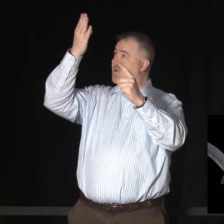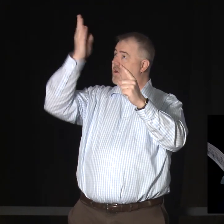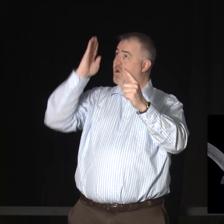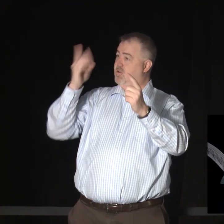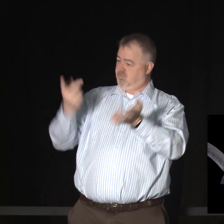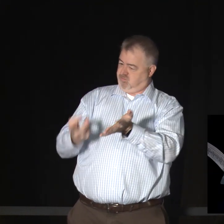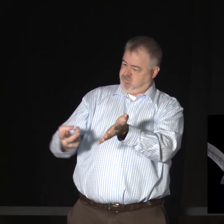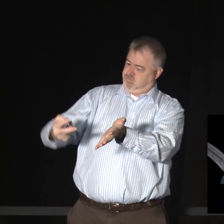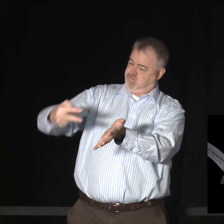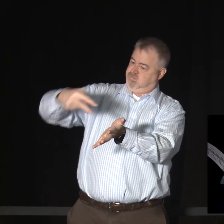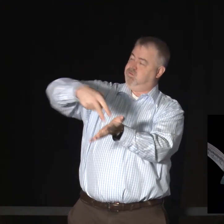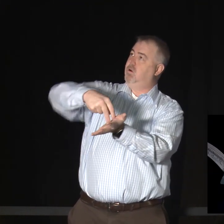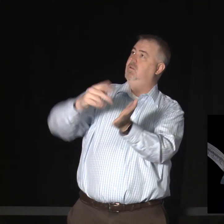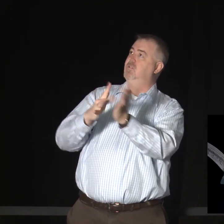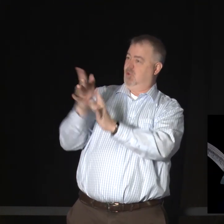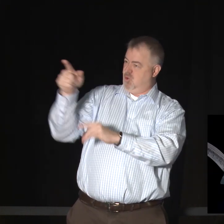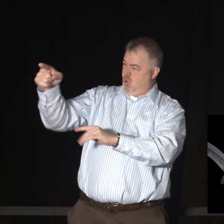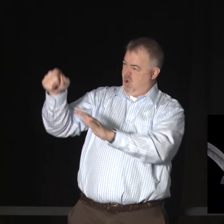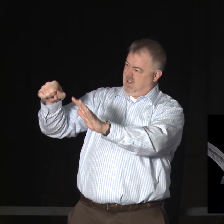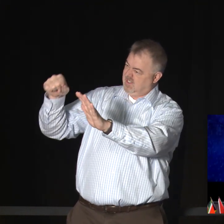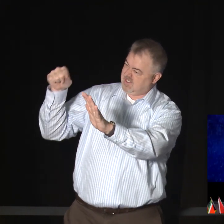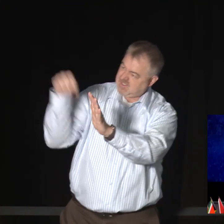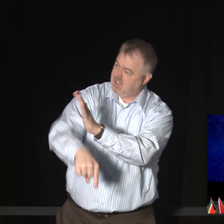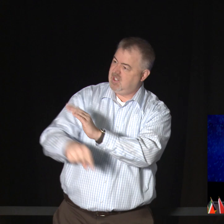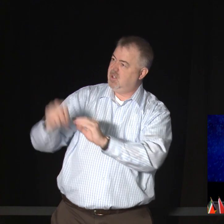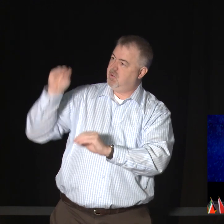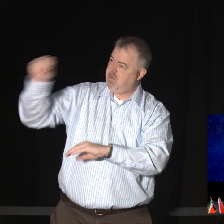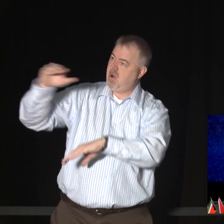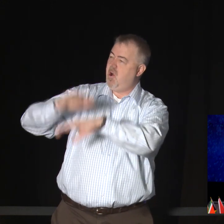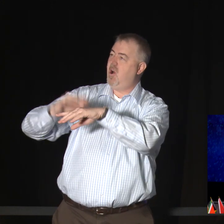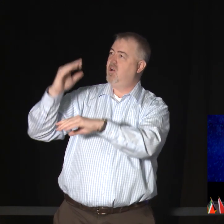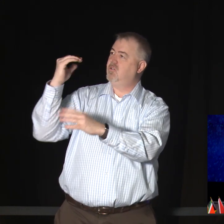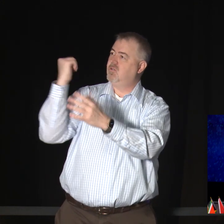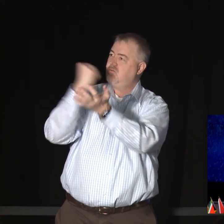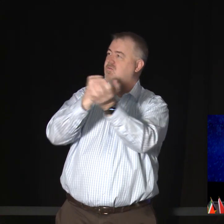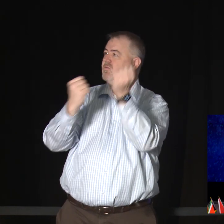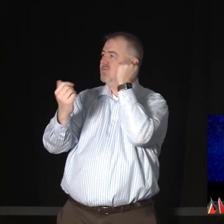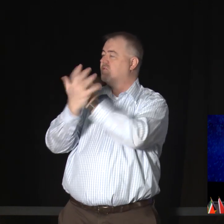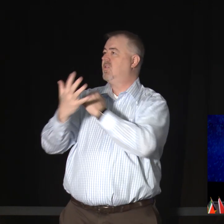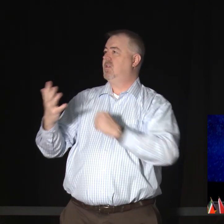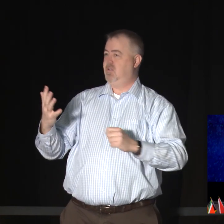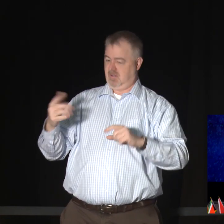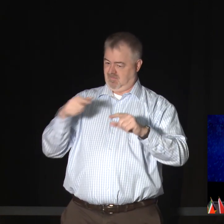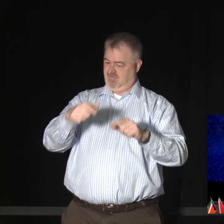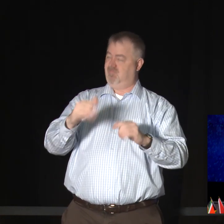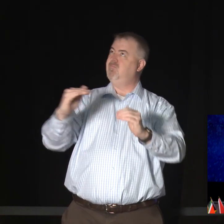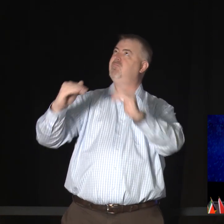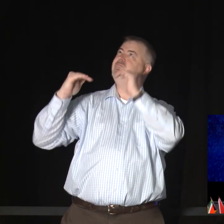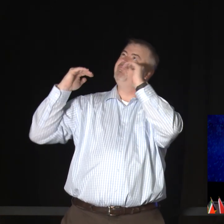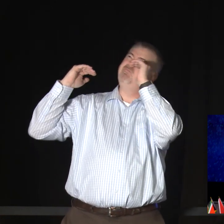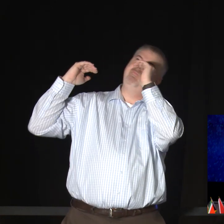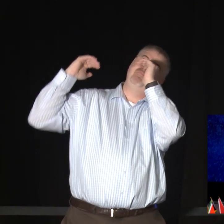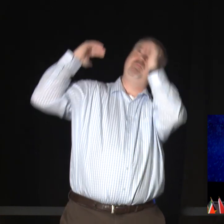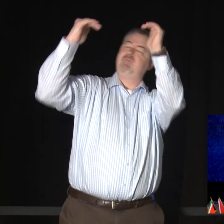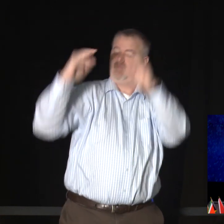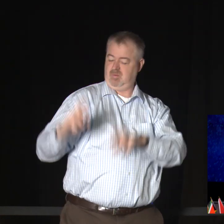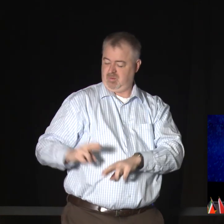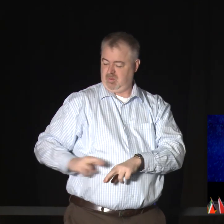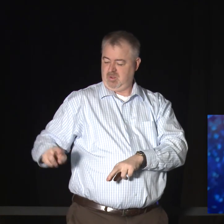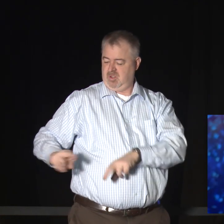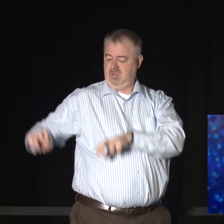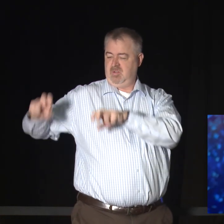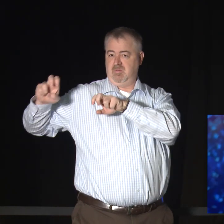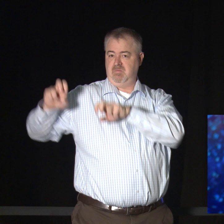up Jesus, whom you murdered by hanging on. Him God has exalted to his right hand to